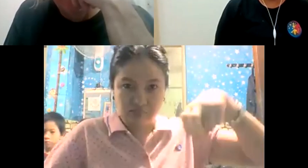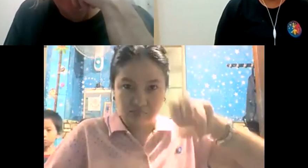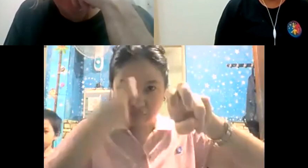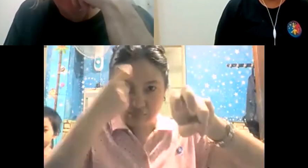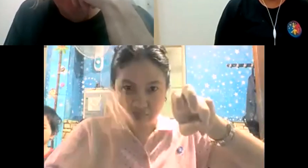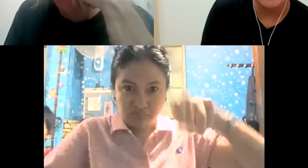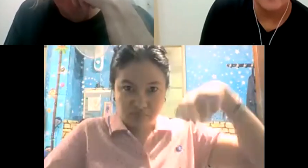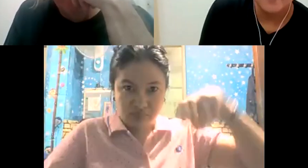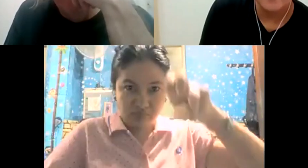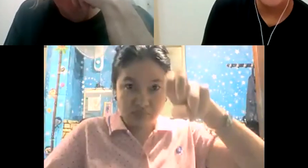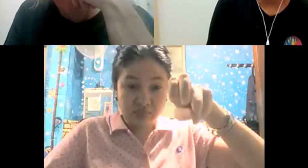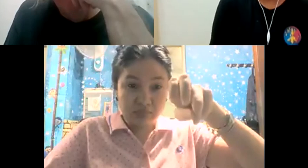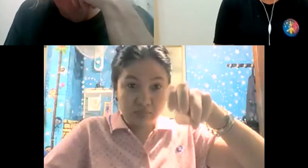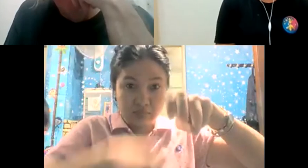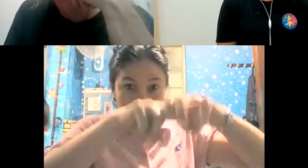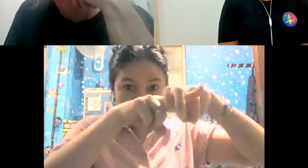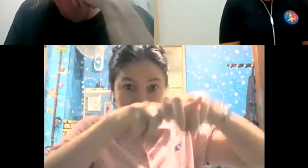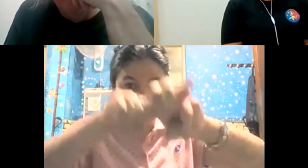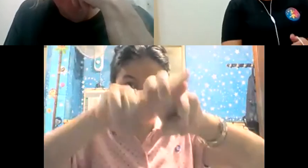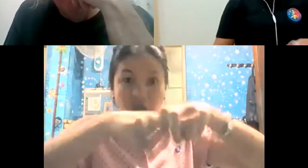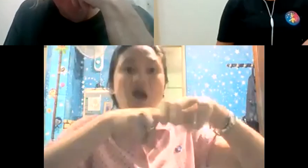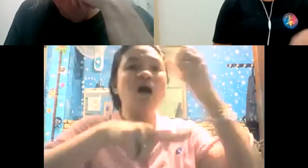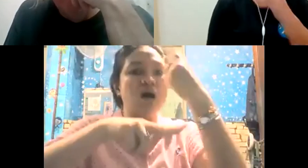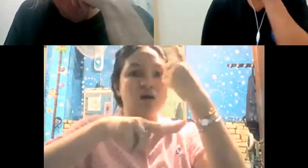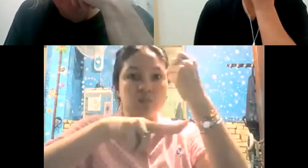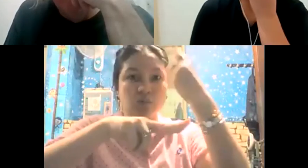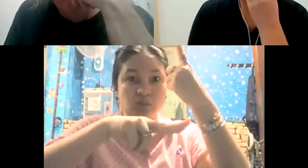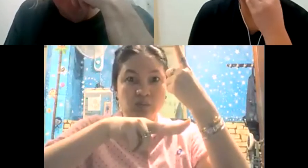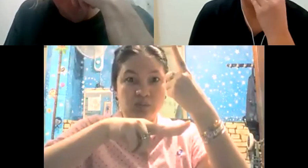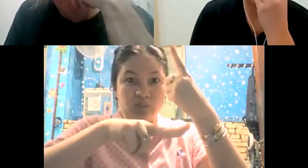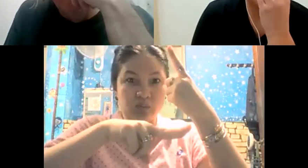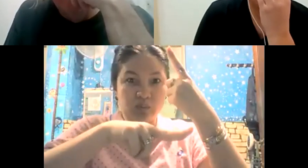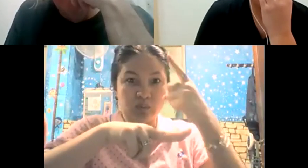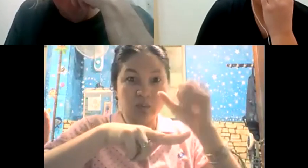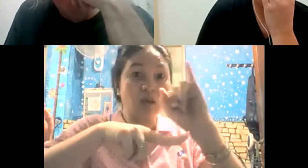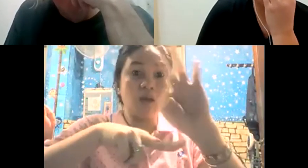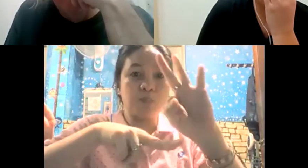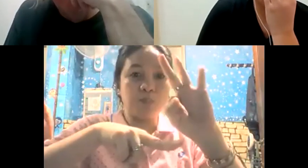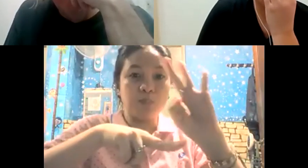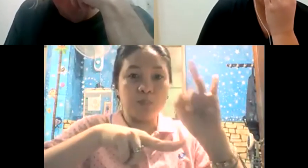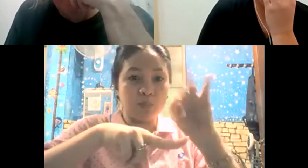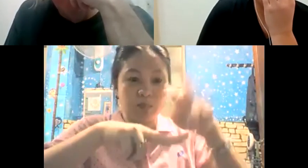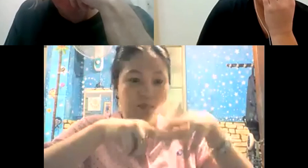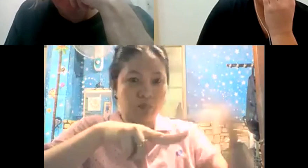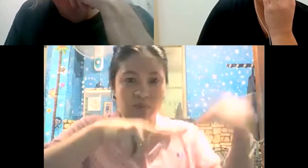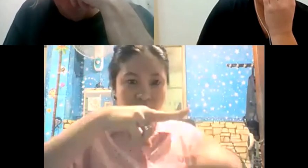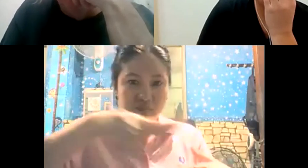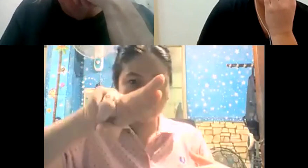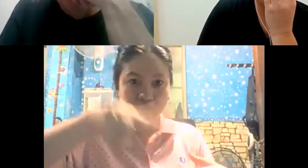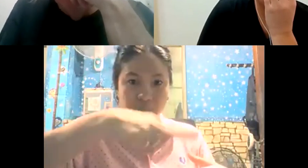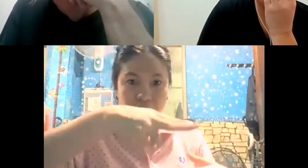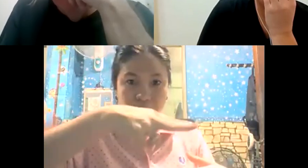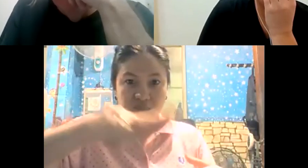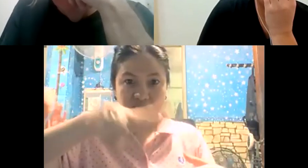right? But if we could, because if we have that